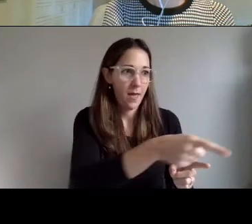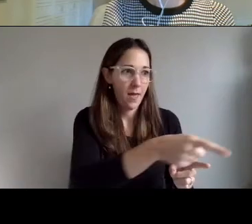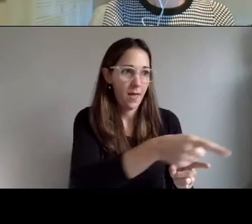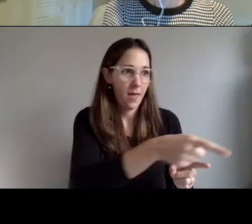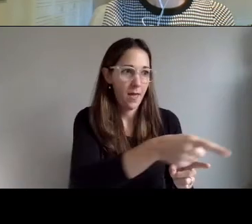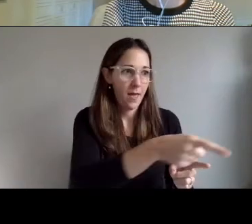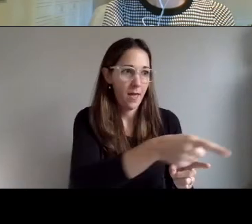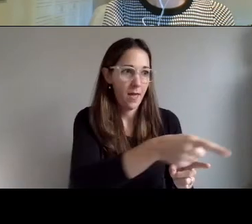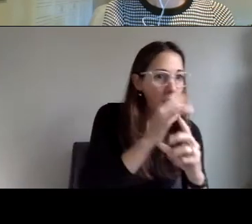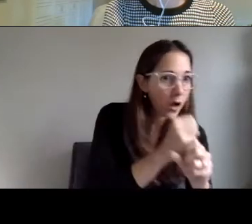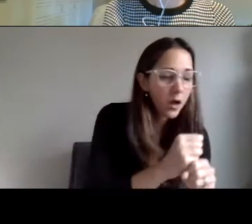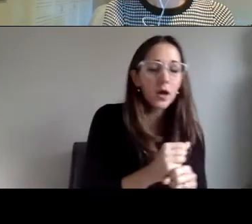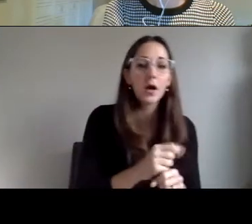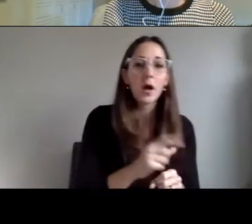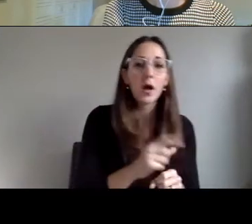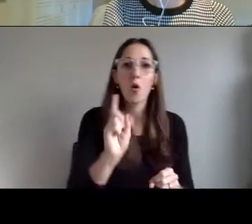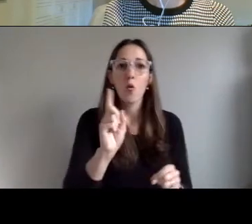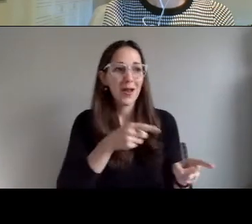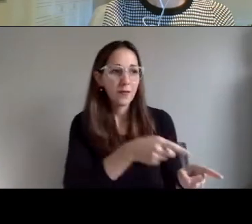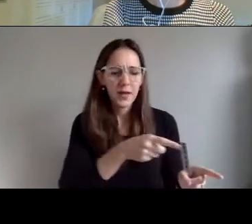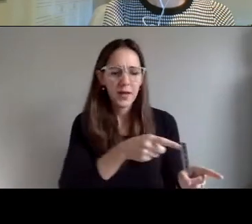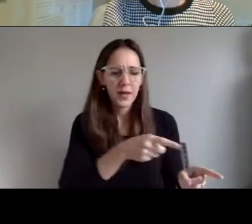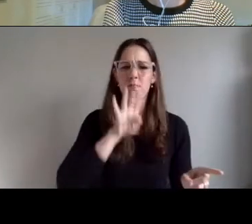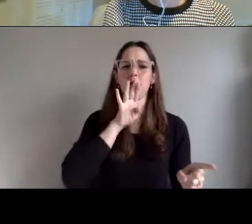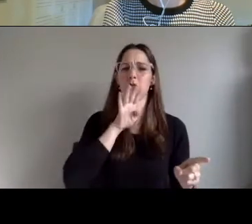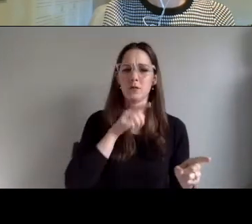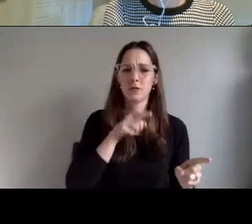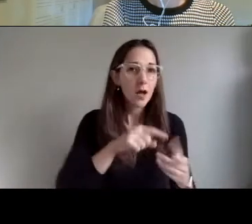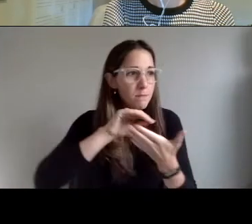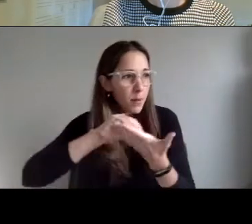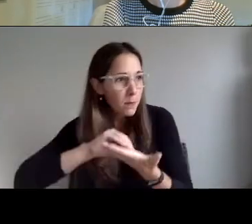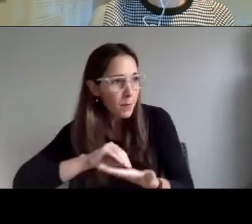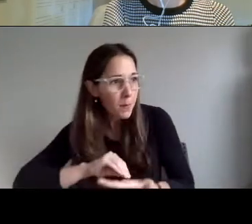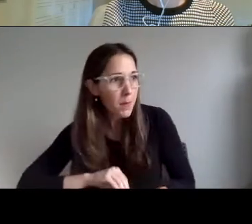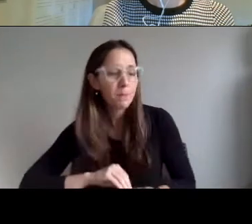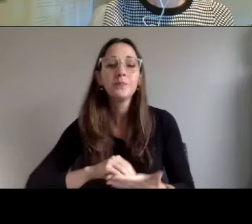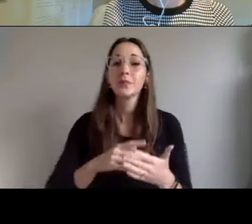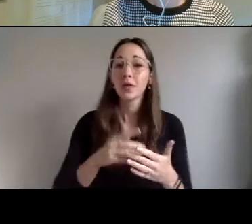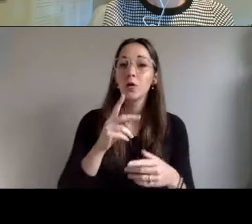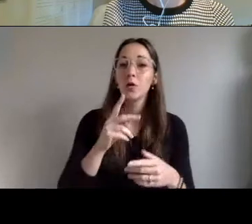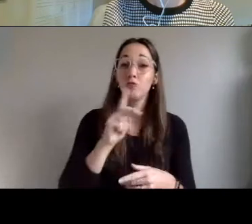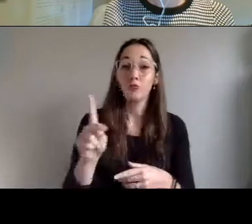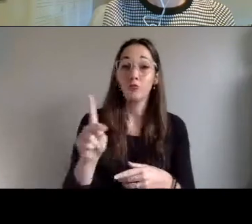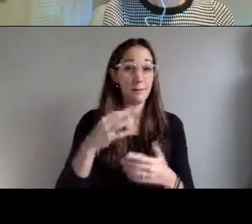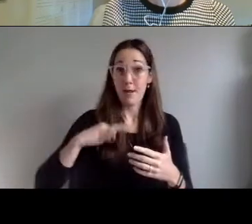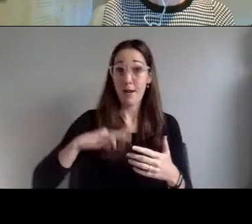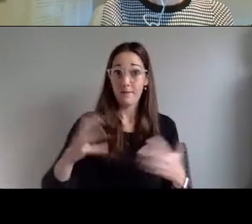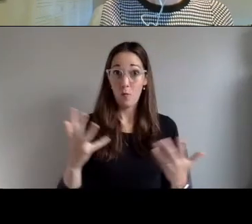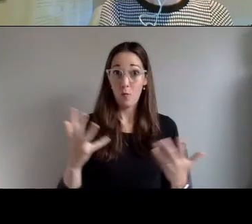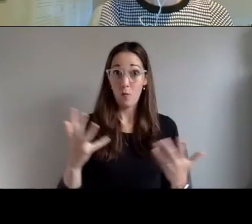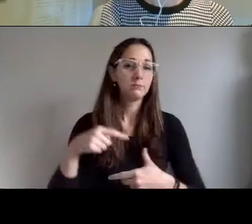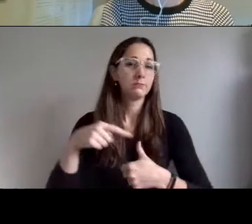it. And what our key takeaways from that really was, number one, dyslexic children should not be